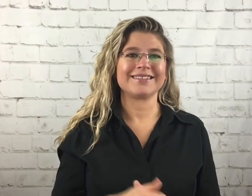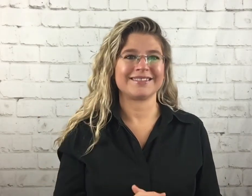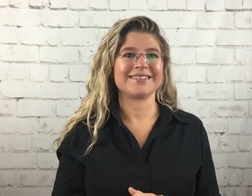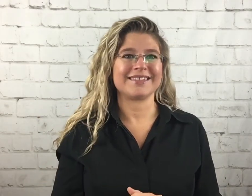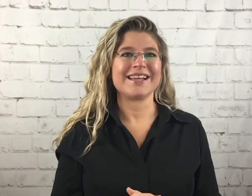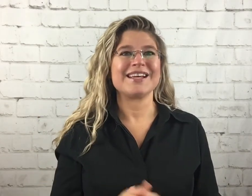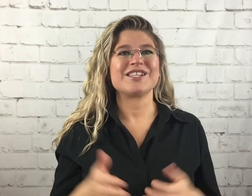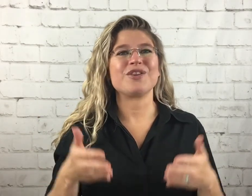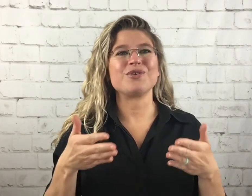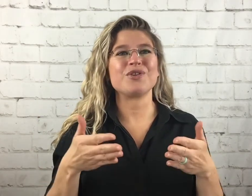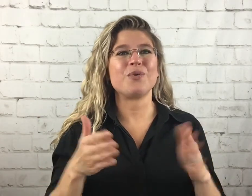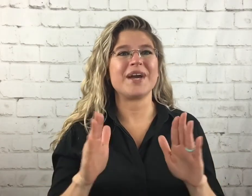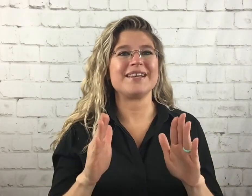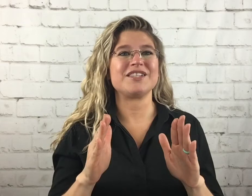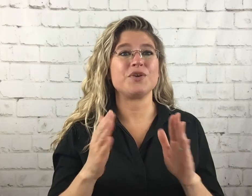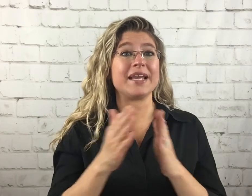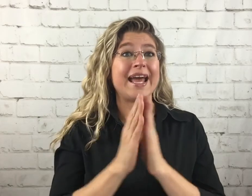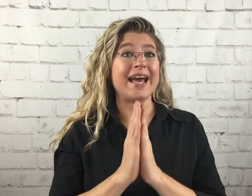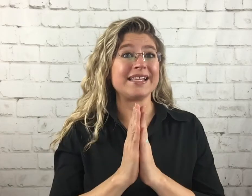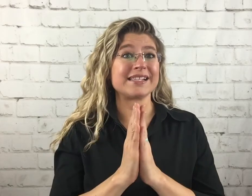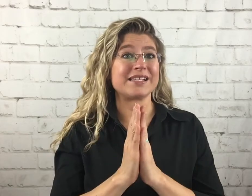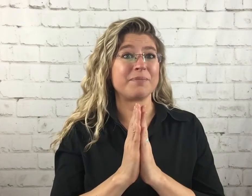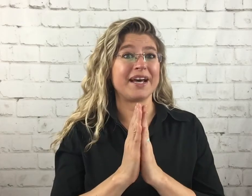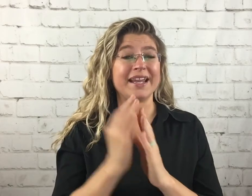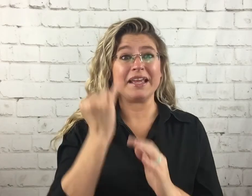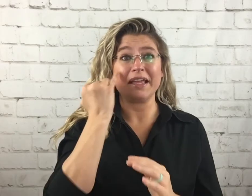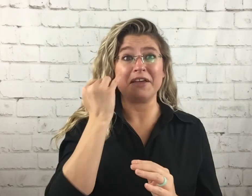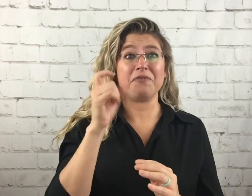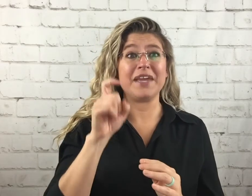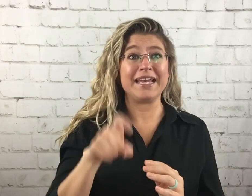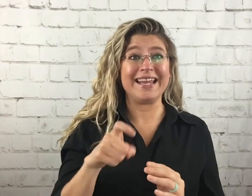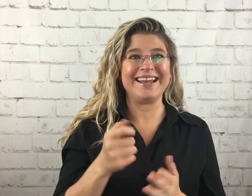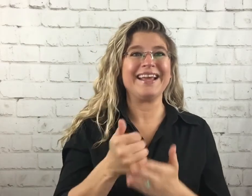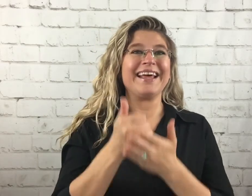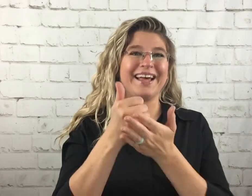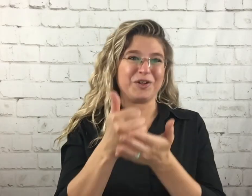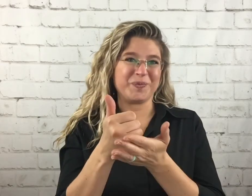So those are the ways that you can ask somebody if they need help.